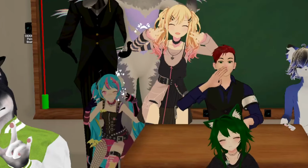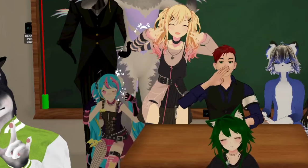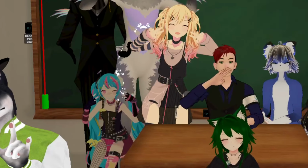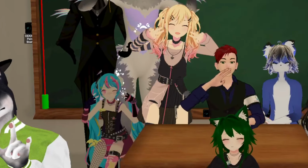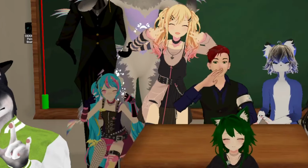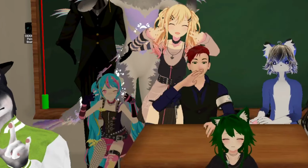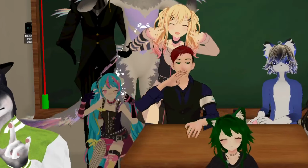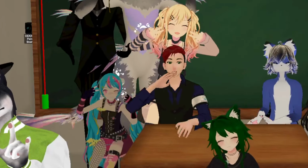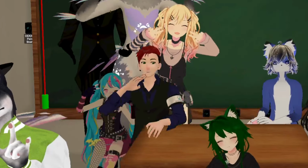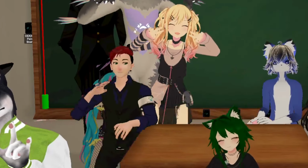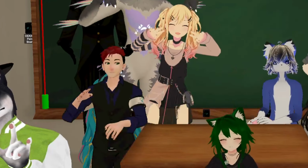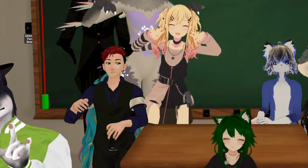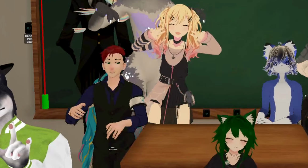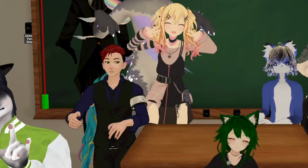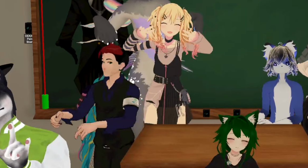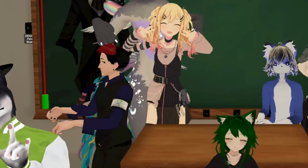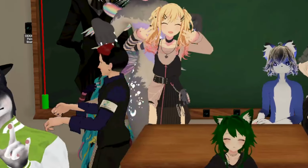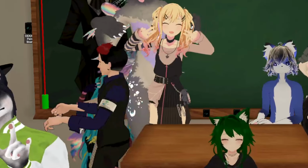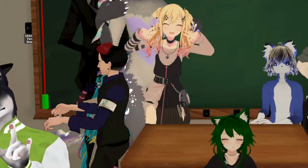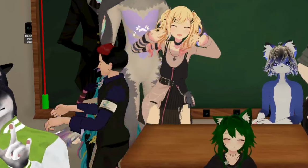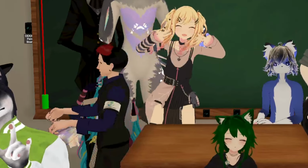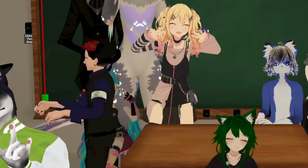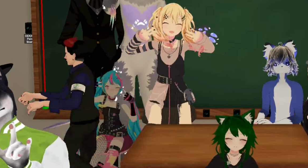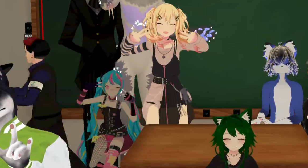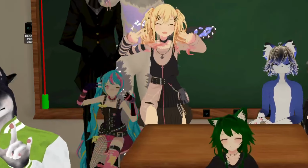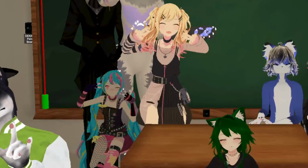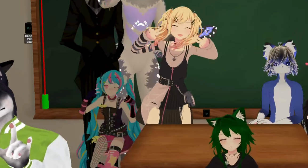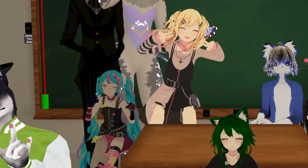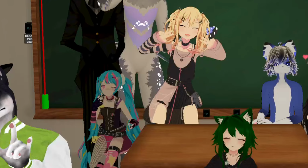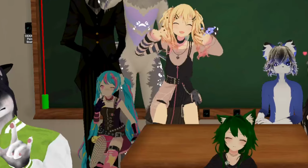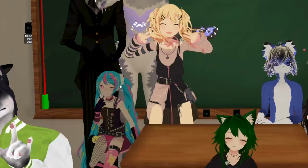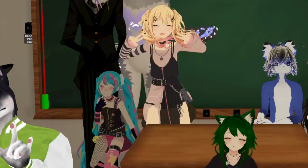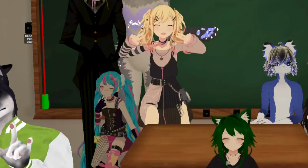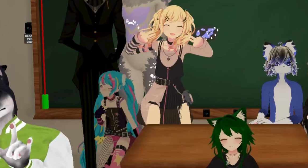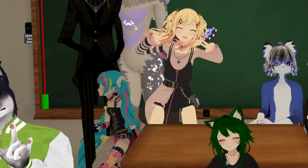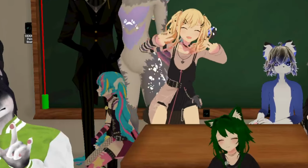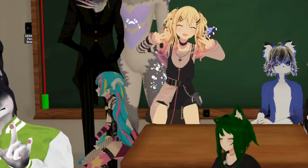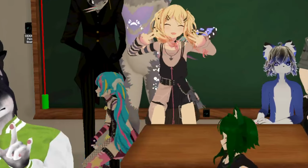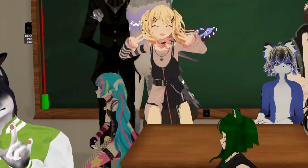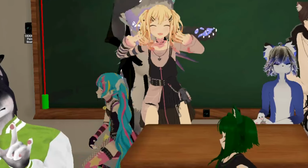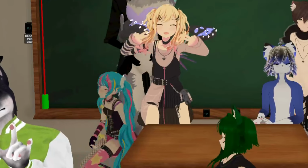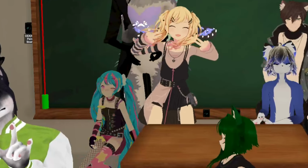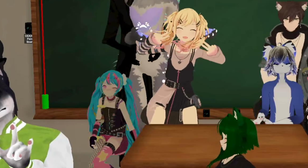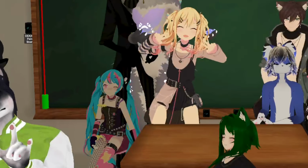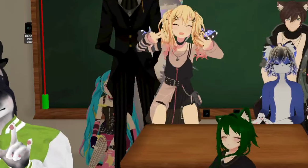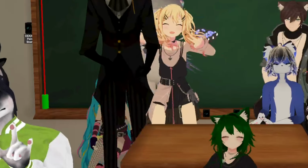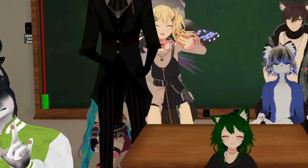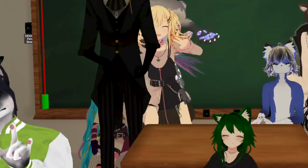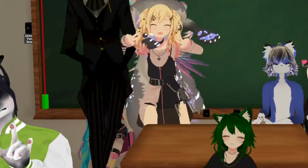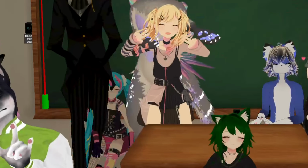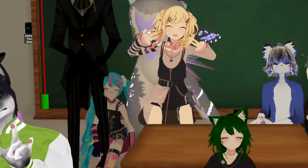actually, hold on, because we have random numbers in the way. Where is the thing?